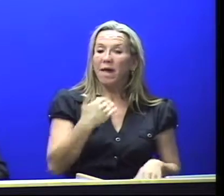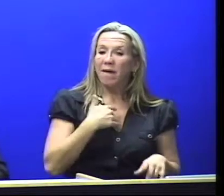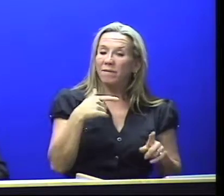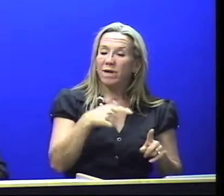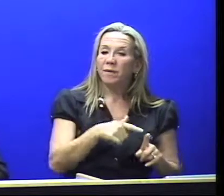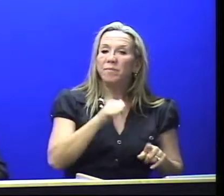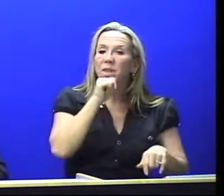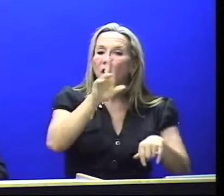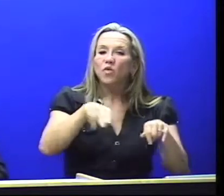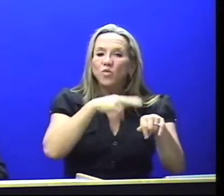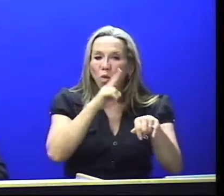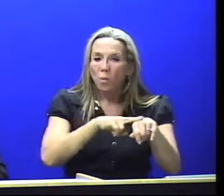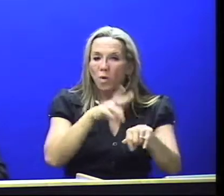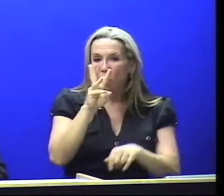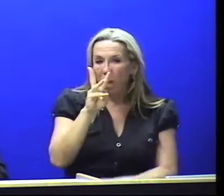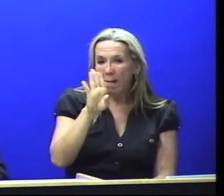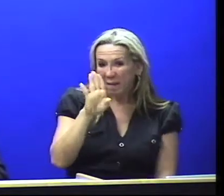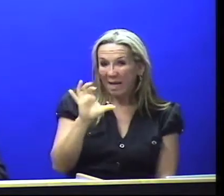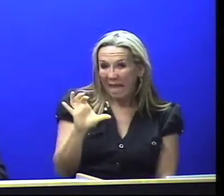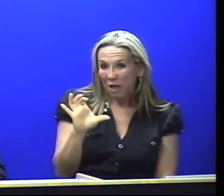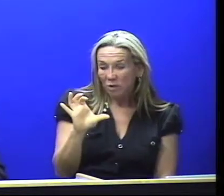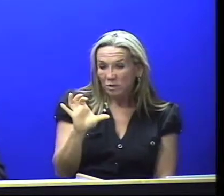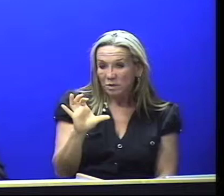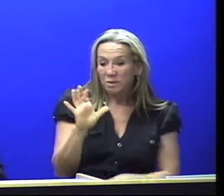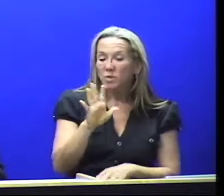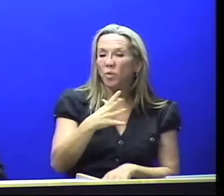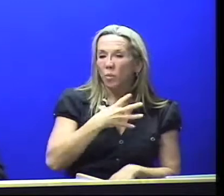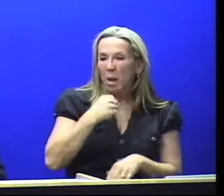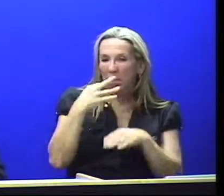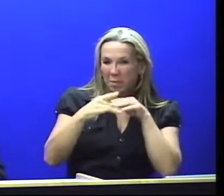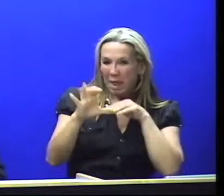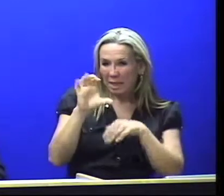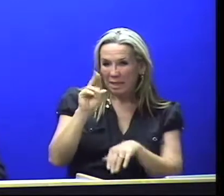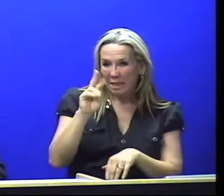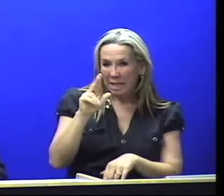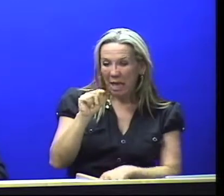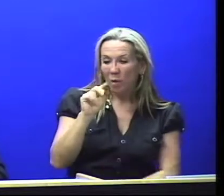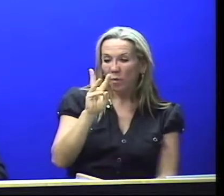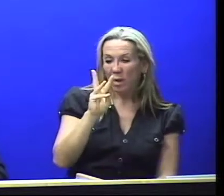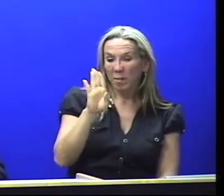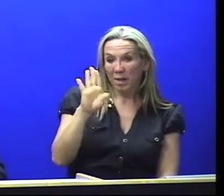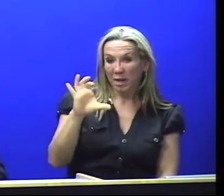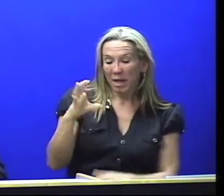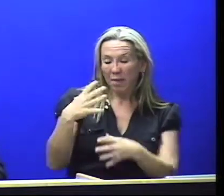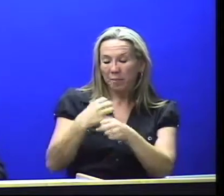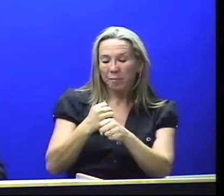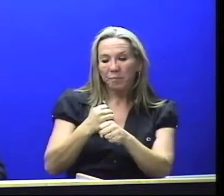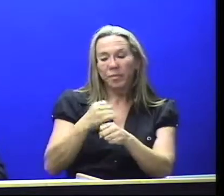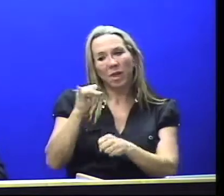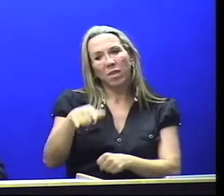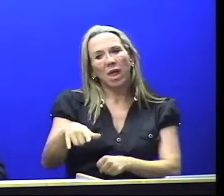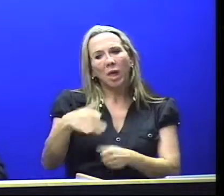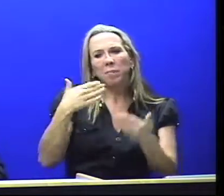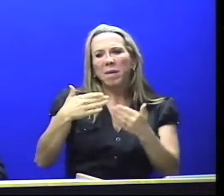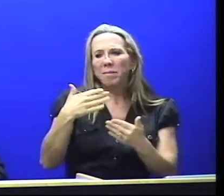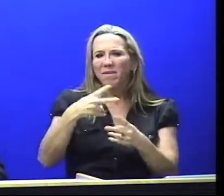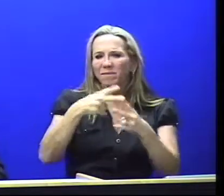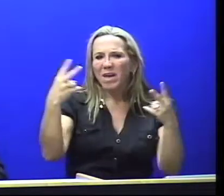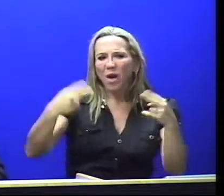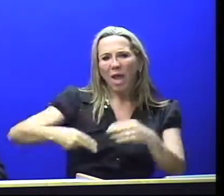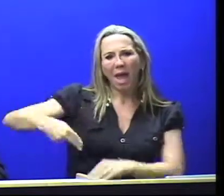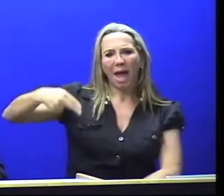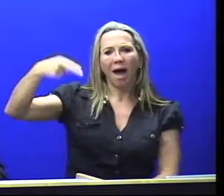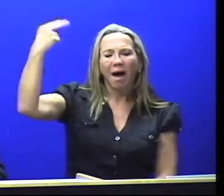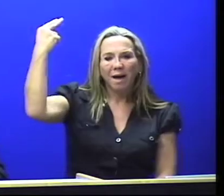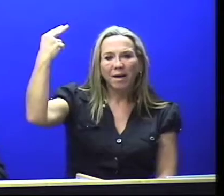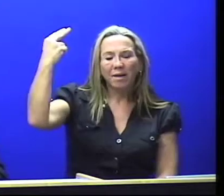in your white blood count, and your white blood count would be very, very high because there are